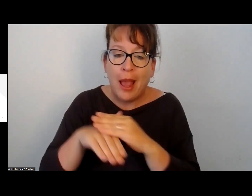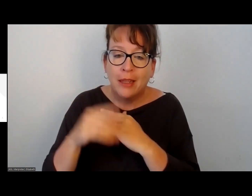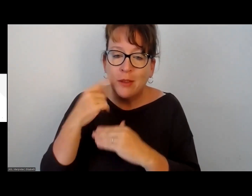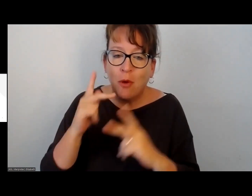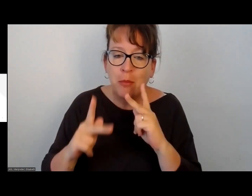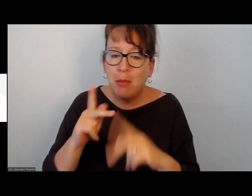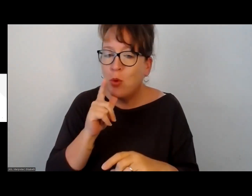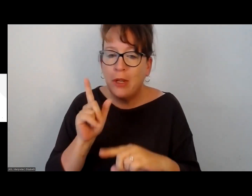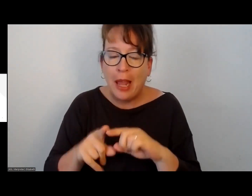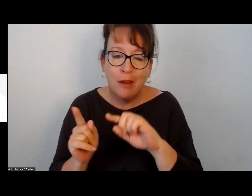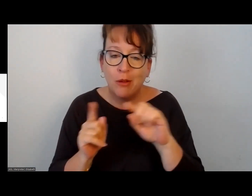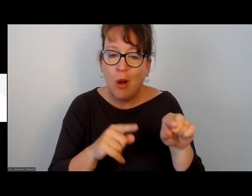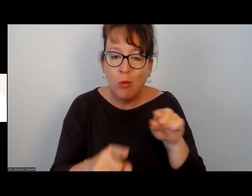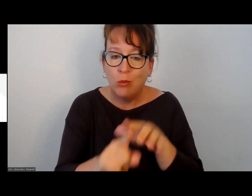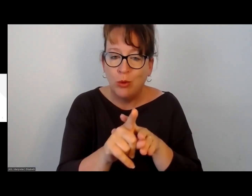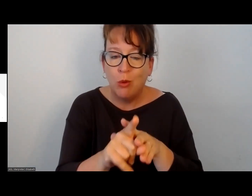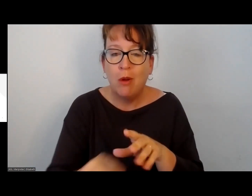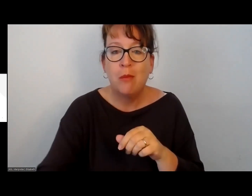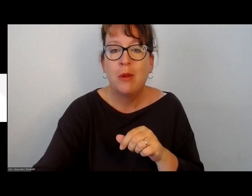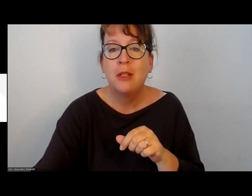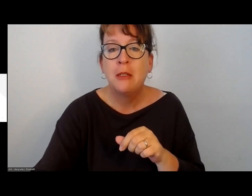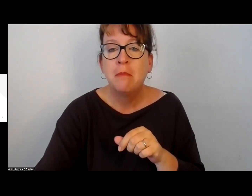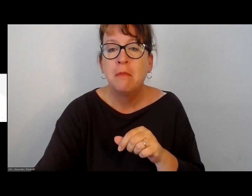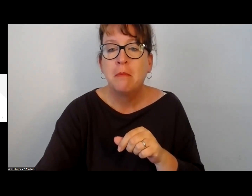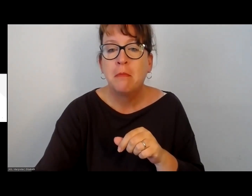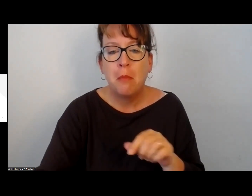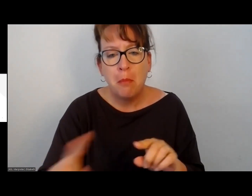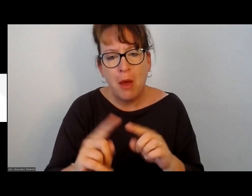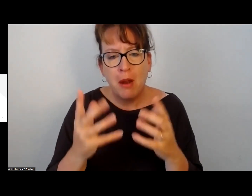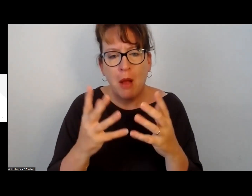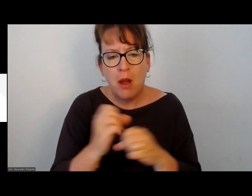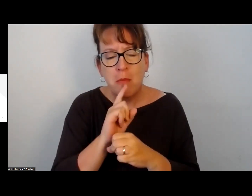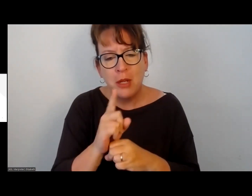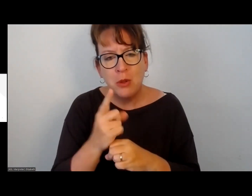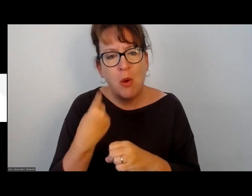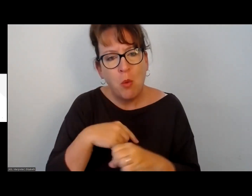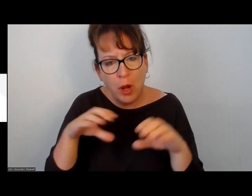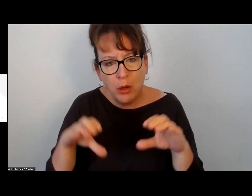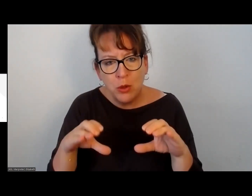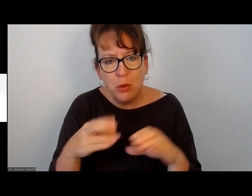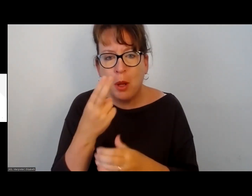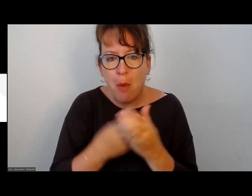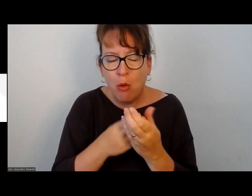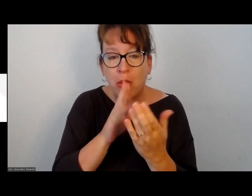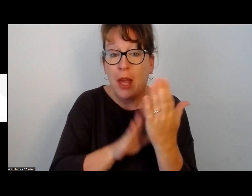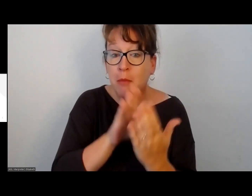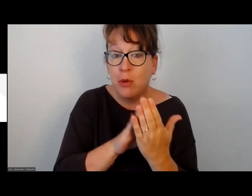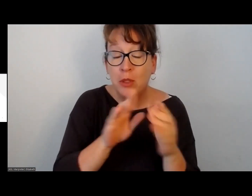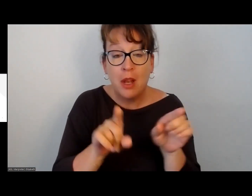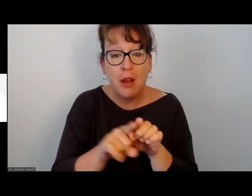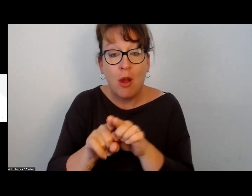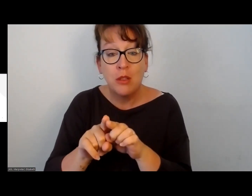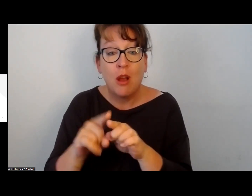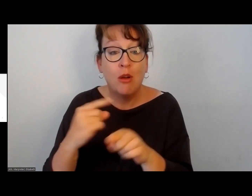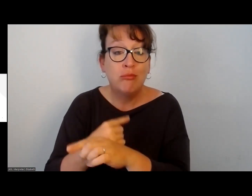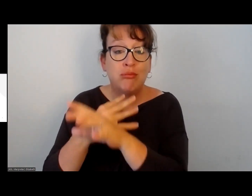virtually. But I really want to make sure that we are doing both in person and virtual. So the hybrid model